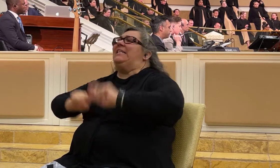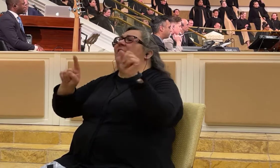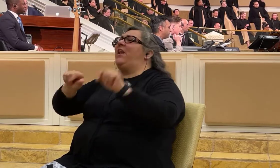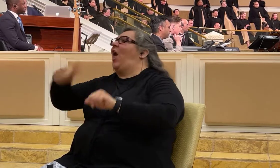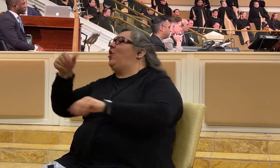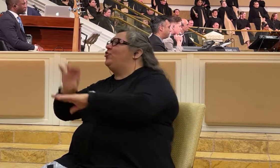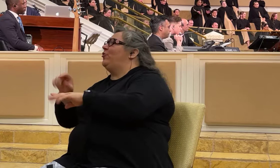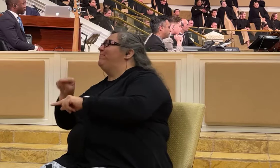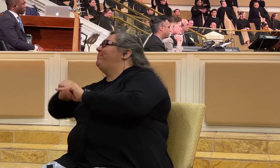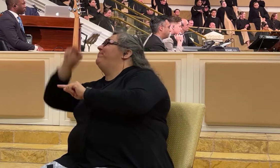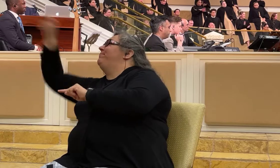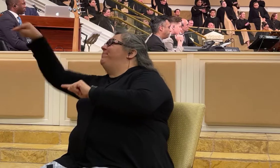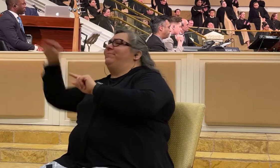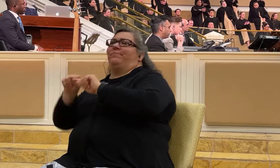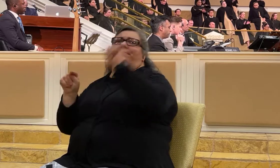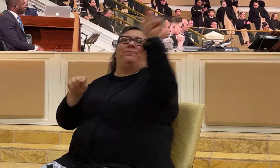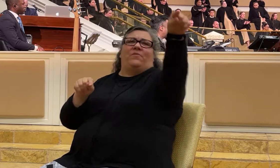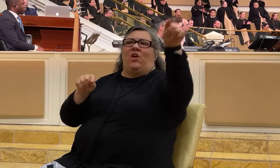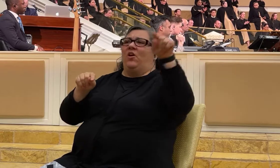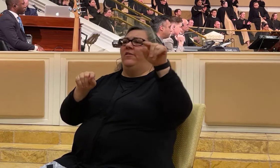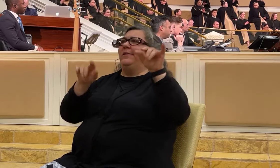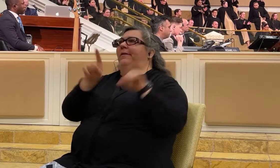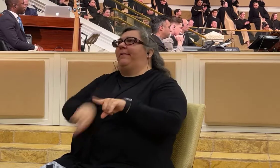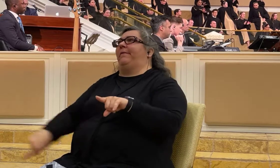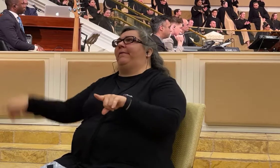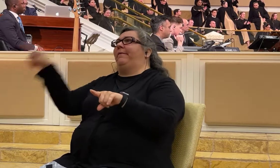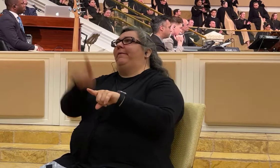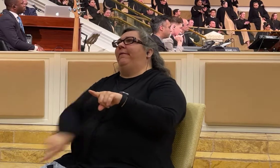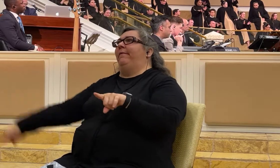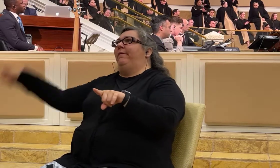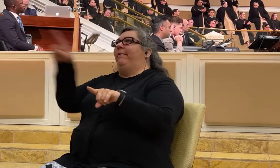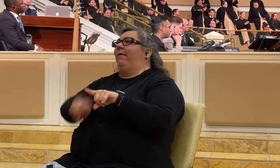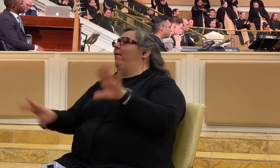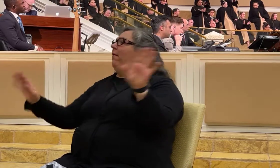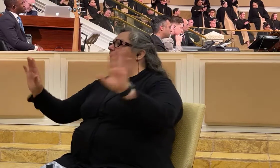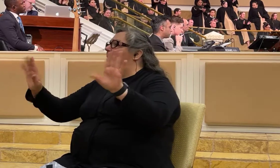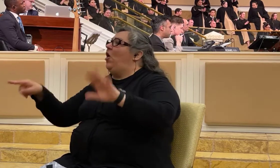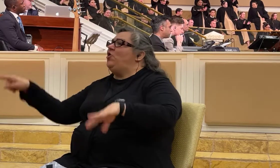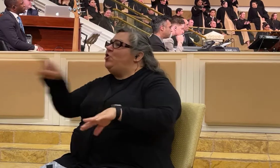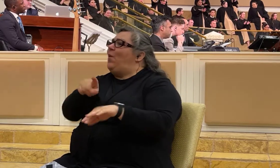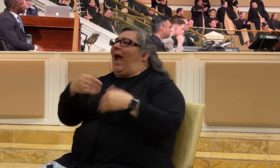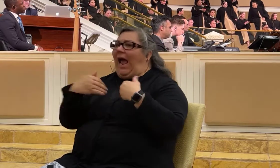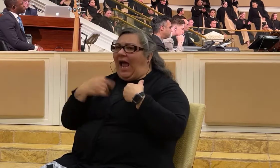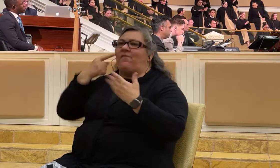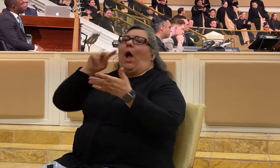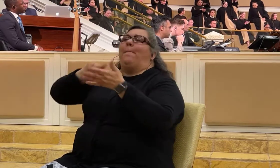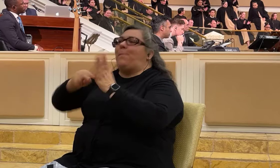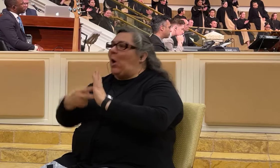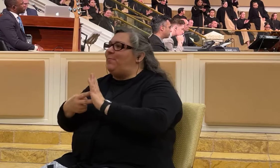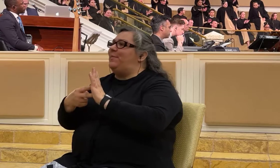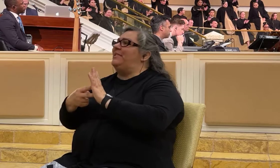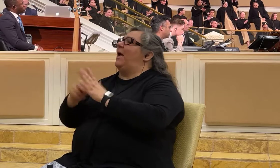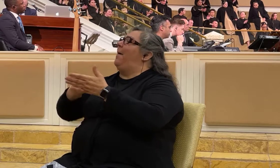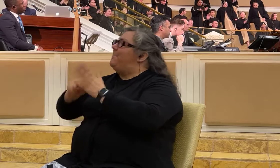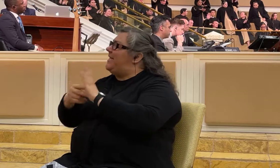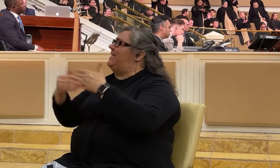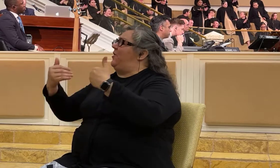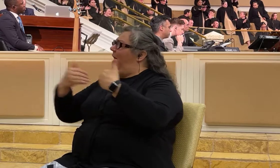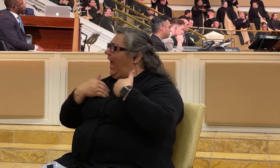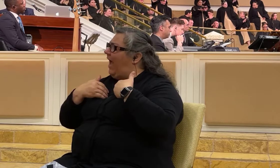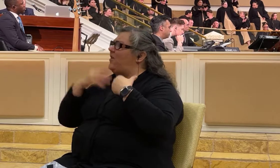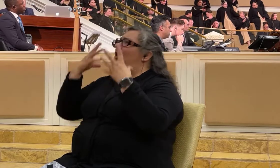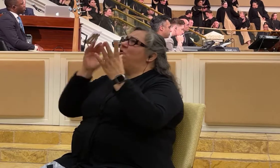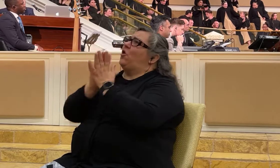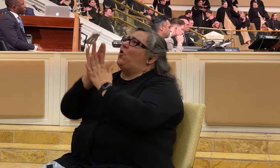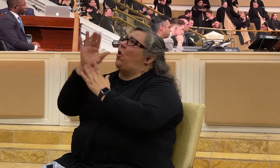down the street that are just going through the rituals. It gives you a purpose and a meaning and a life and a glory and a beauty that you can't get